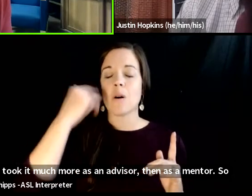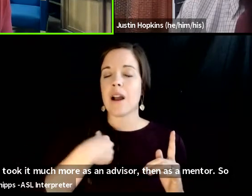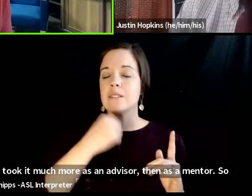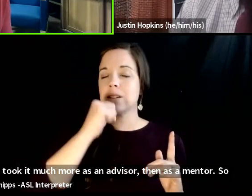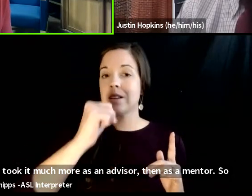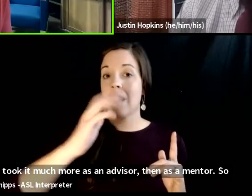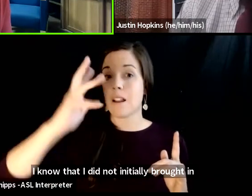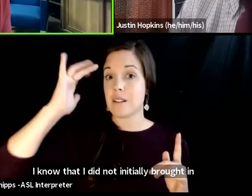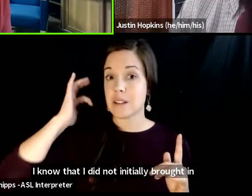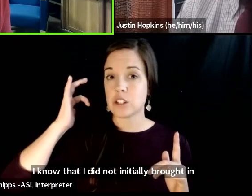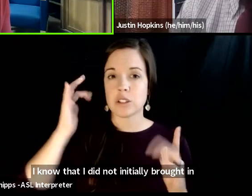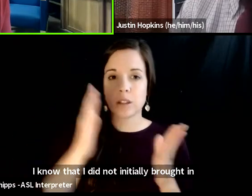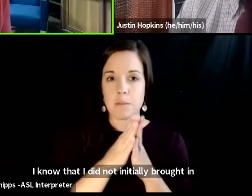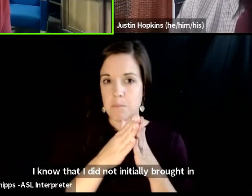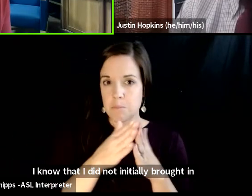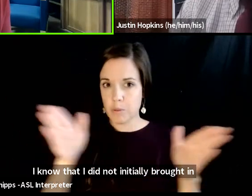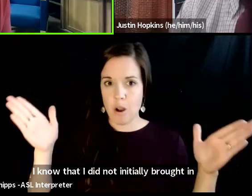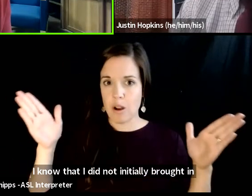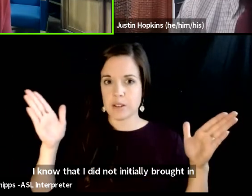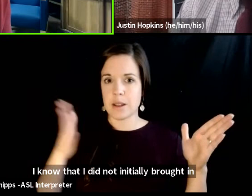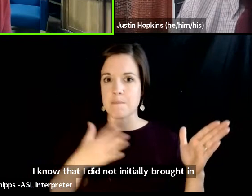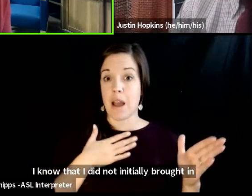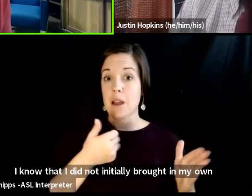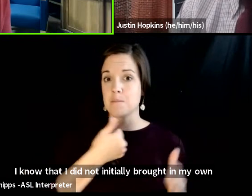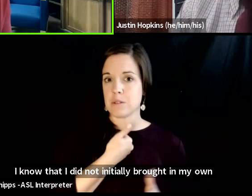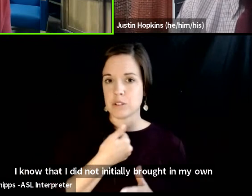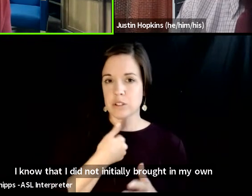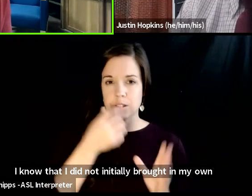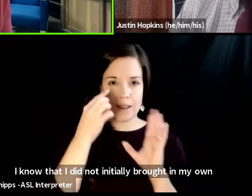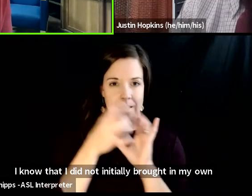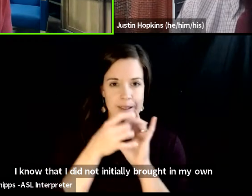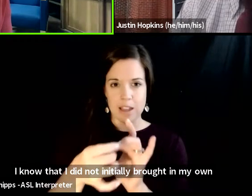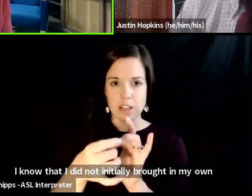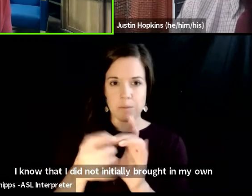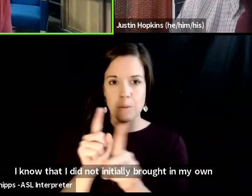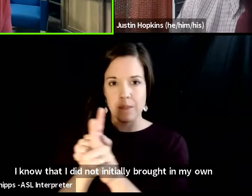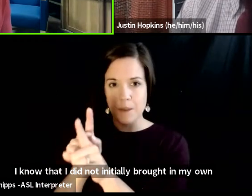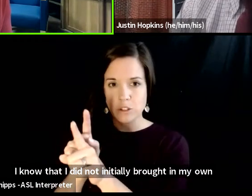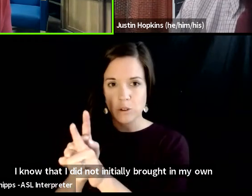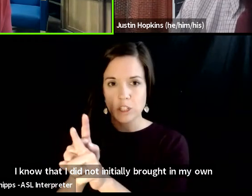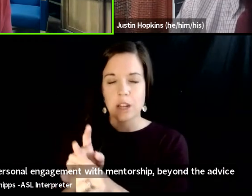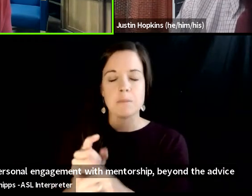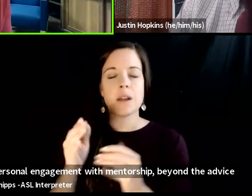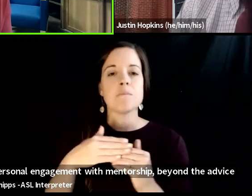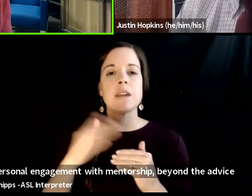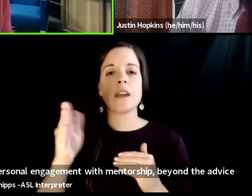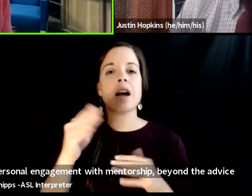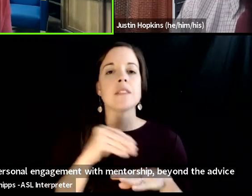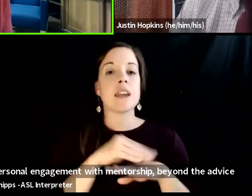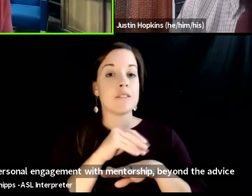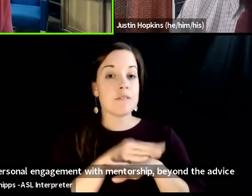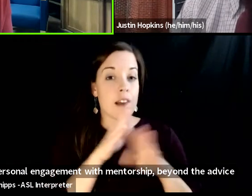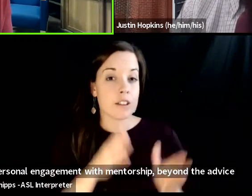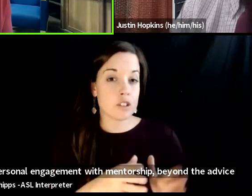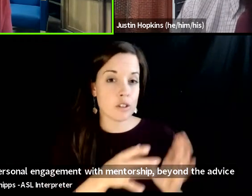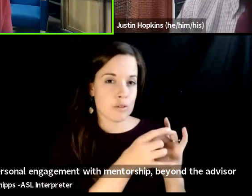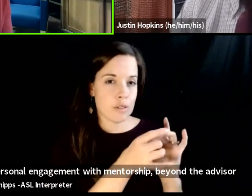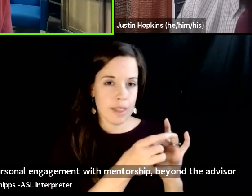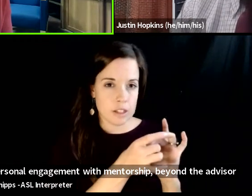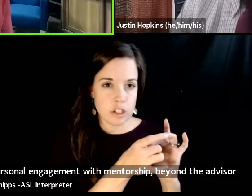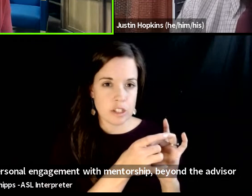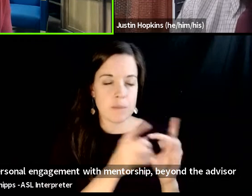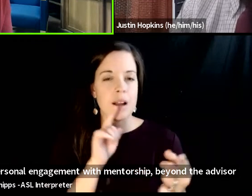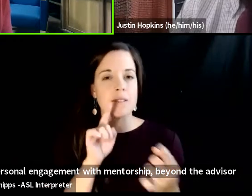initially broaden my own personal engagement with mentorship beyond the advisor relationship